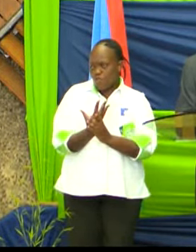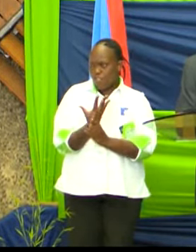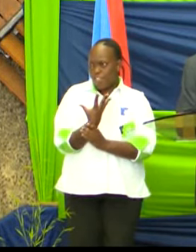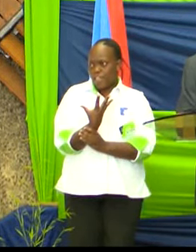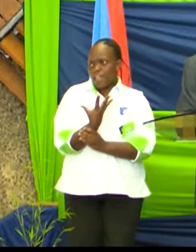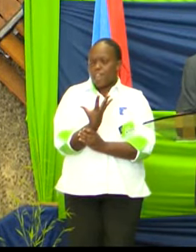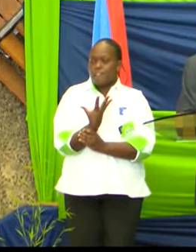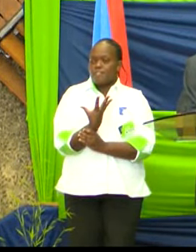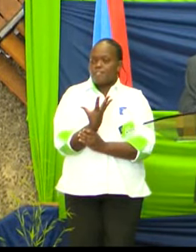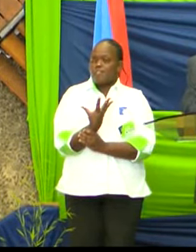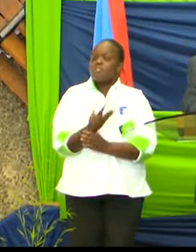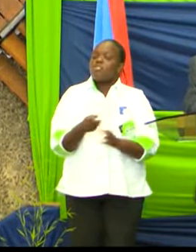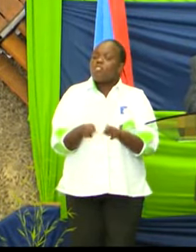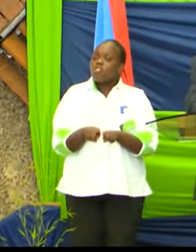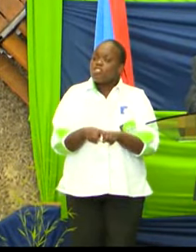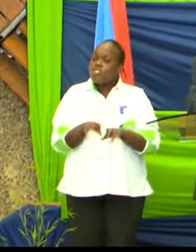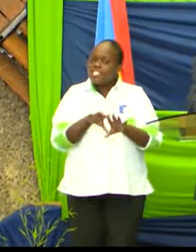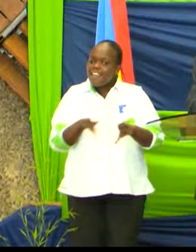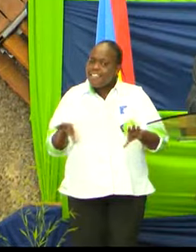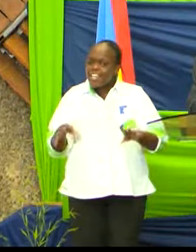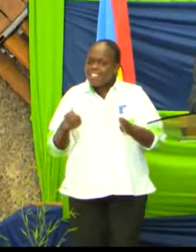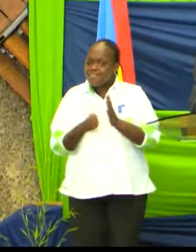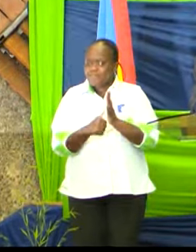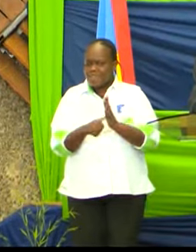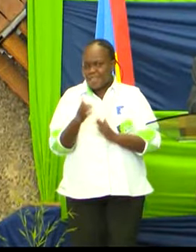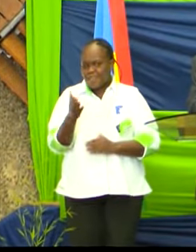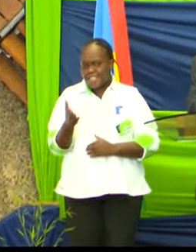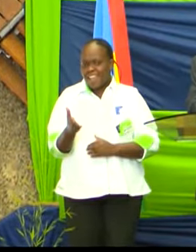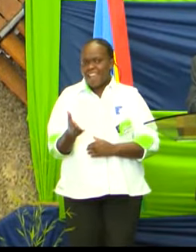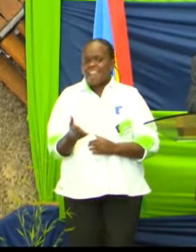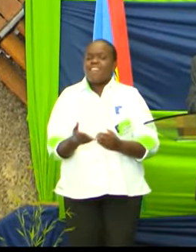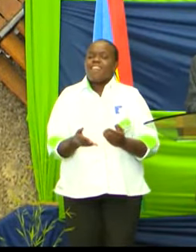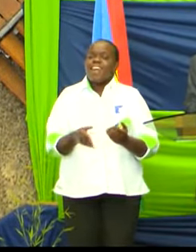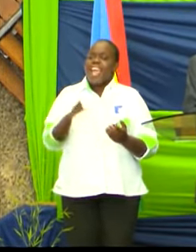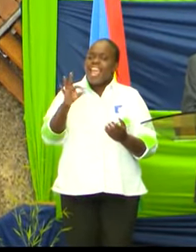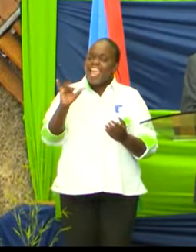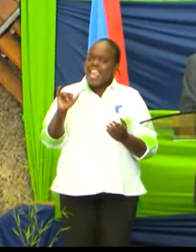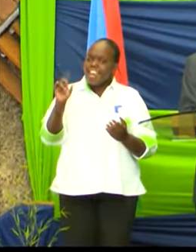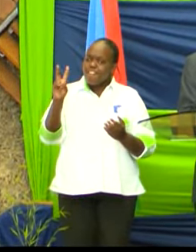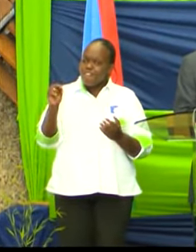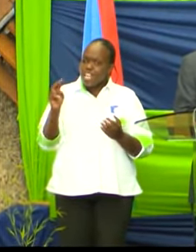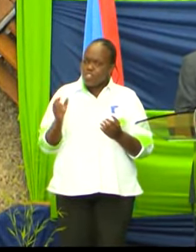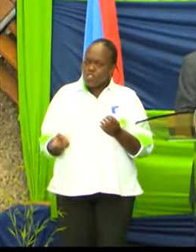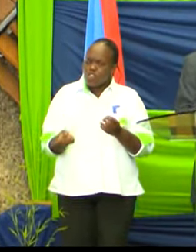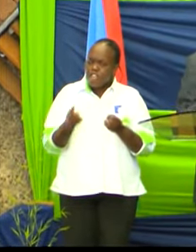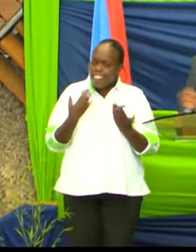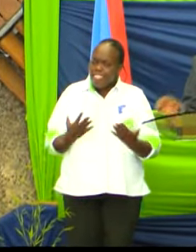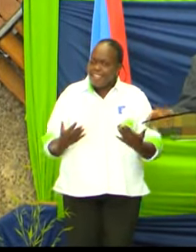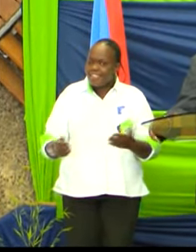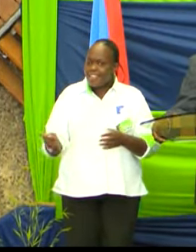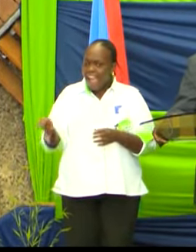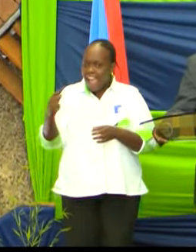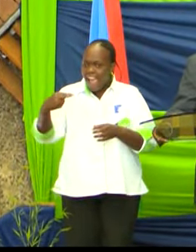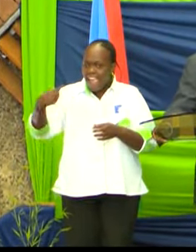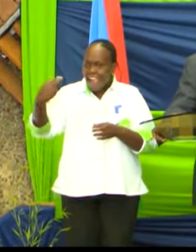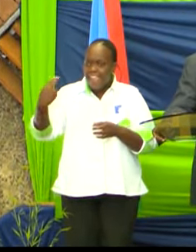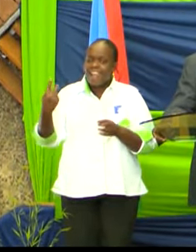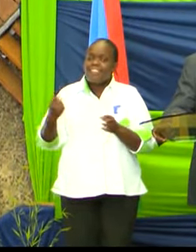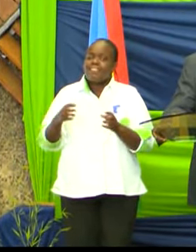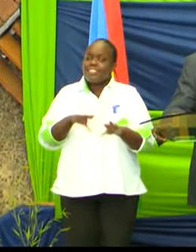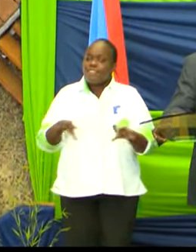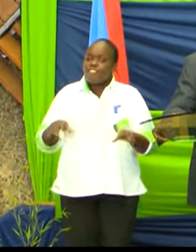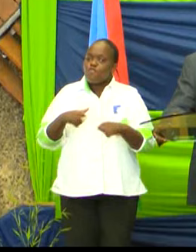We also suffered from inflation, We suffered also